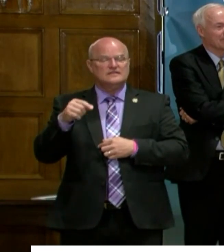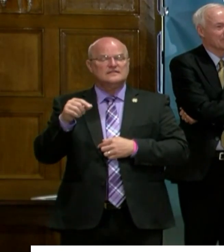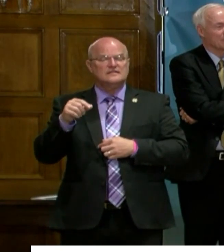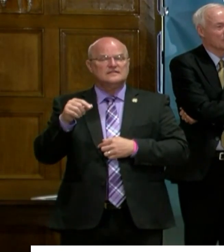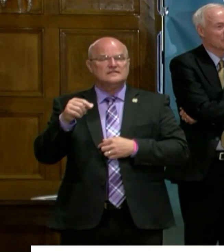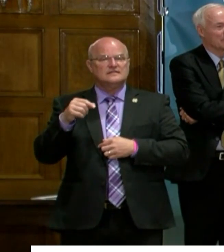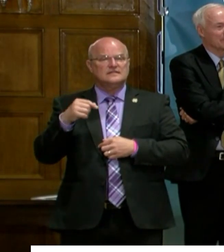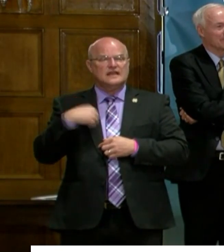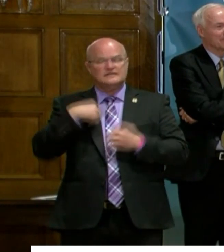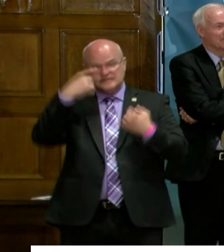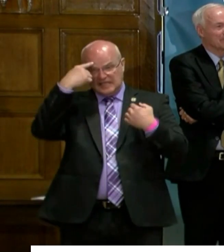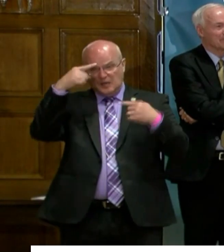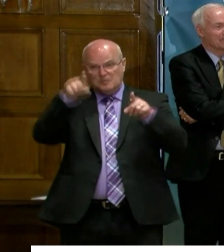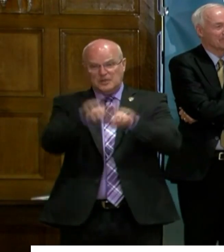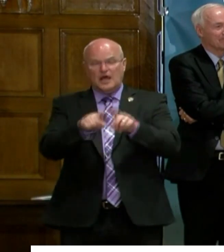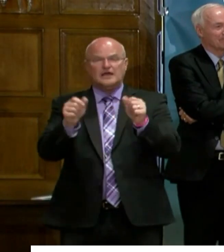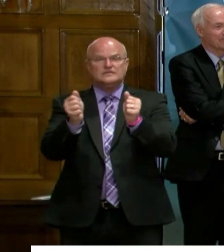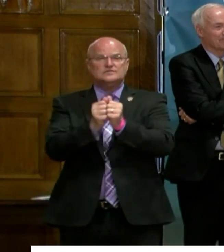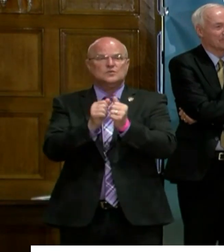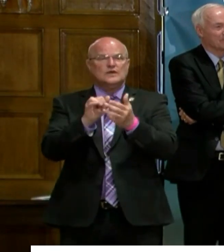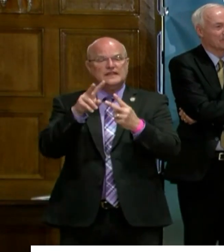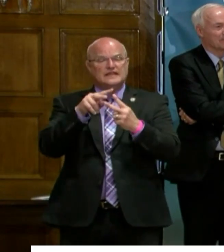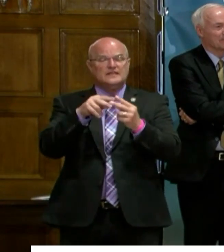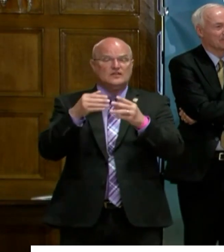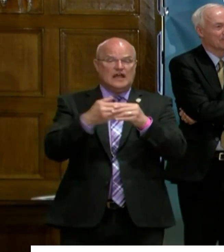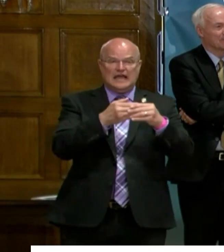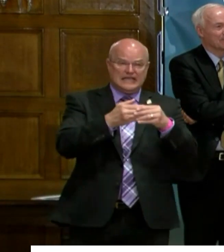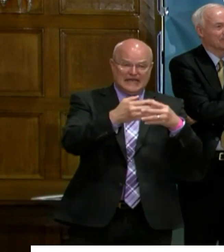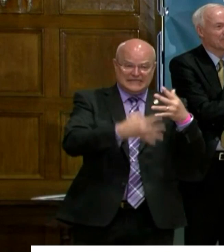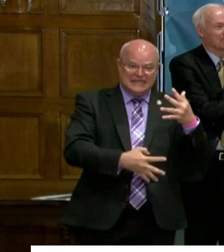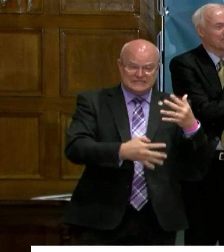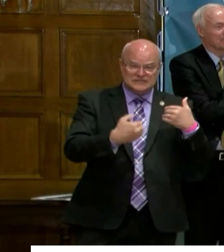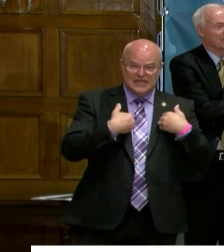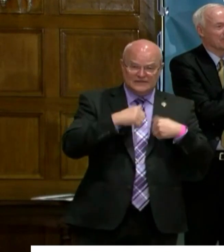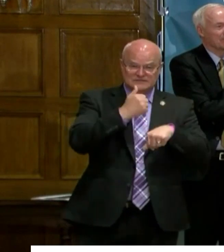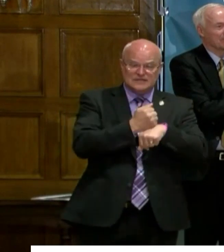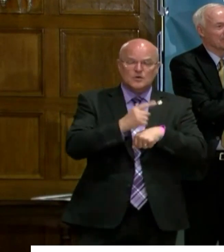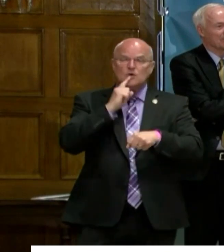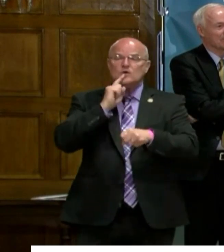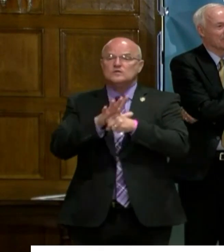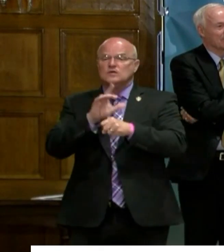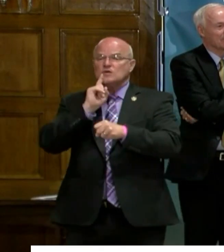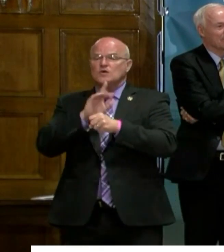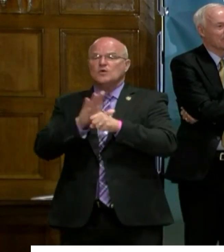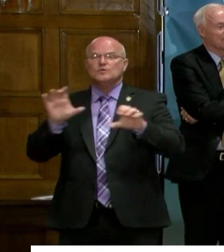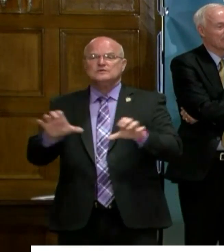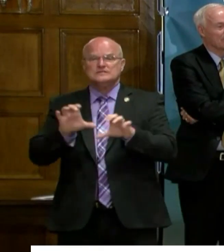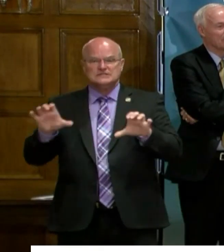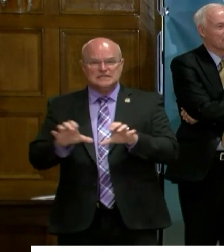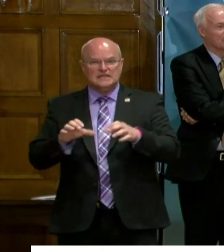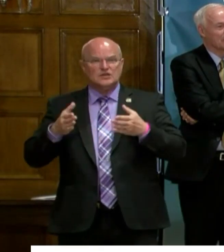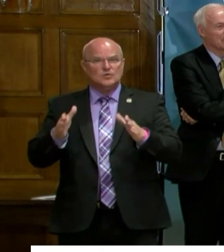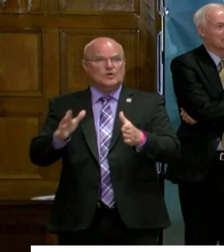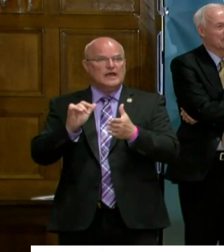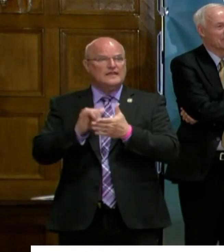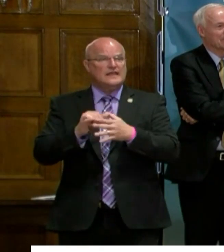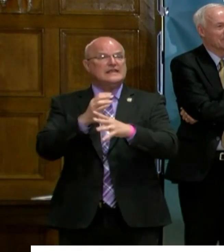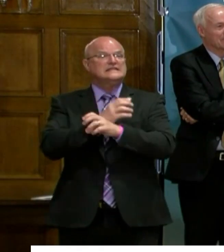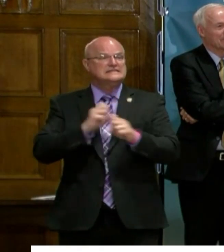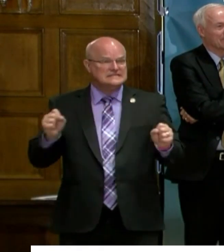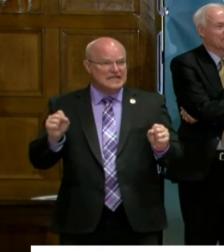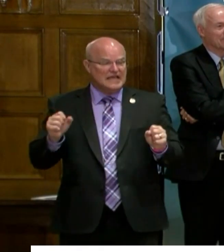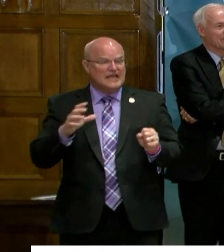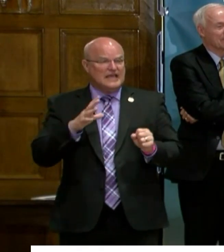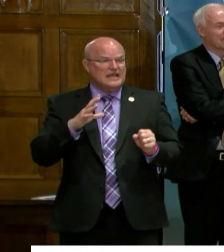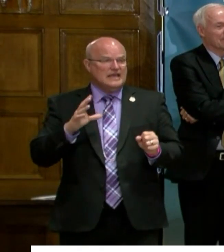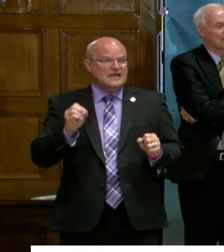it is in compliance with either our guidance or we have assurances that it will be done in a way that is safe